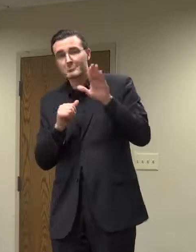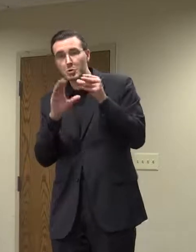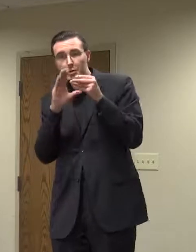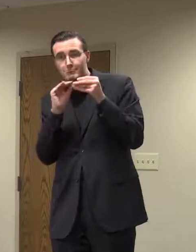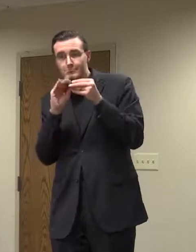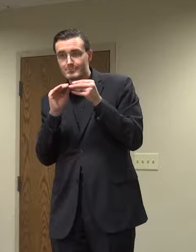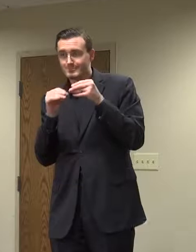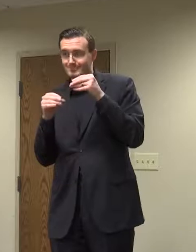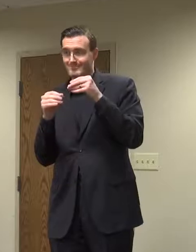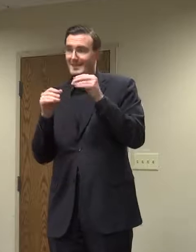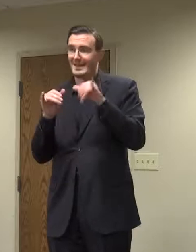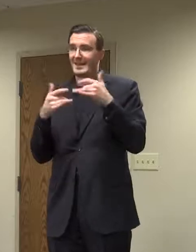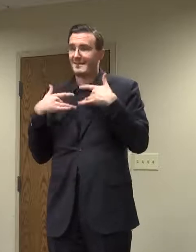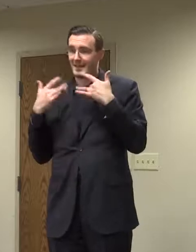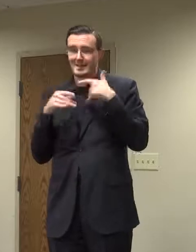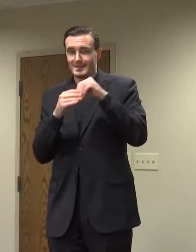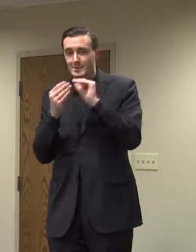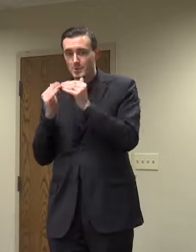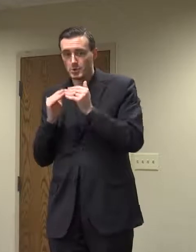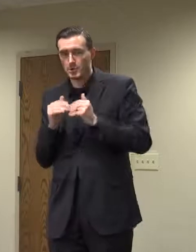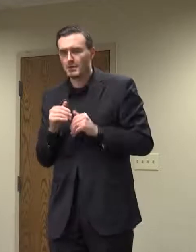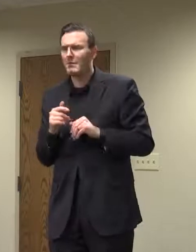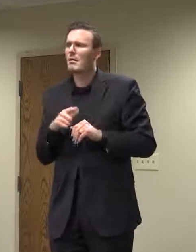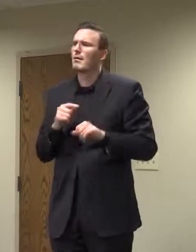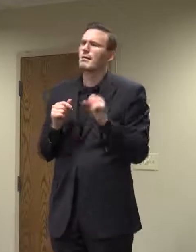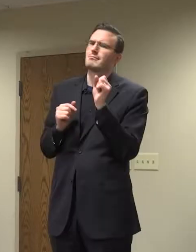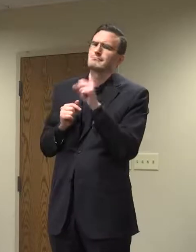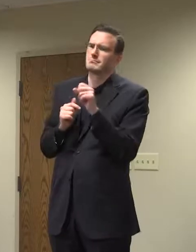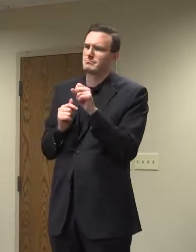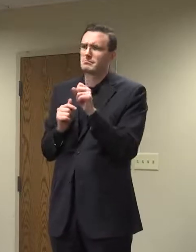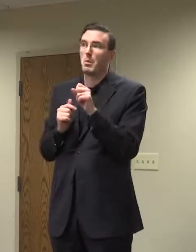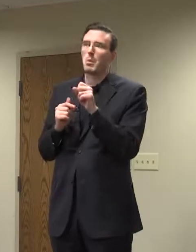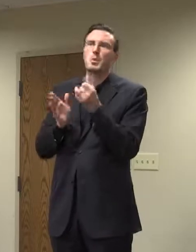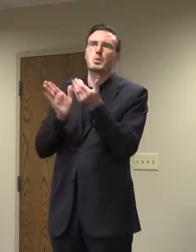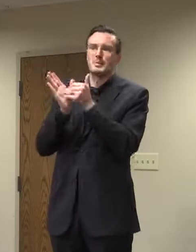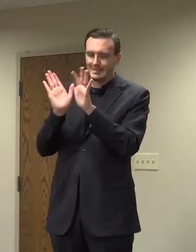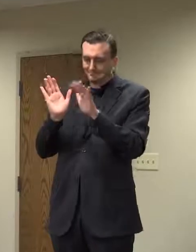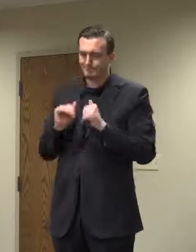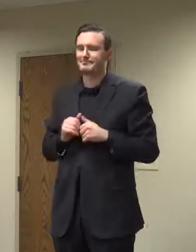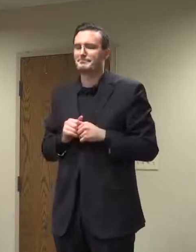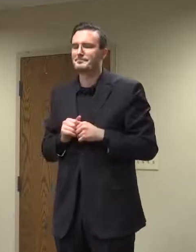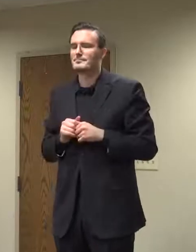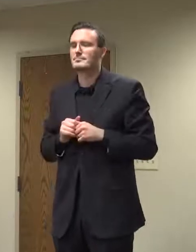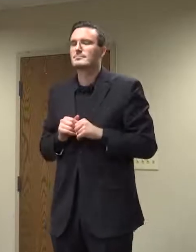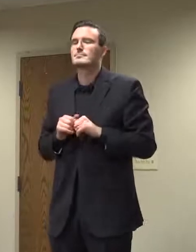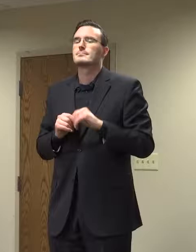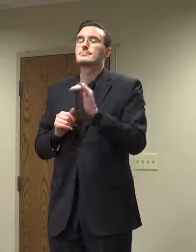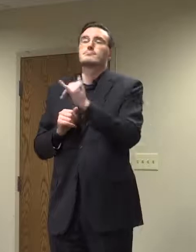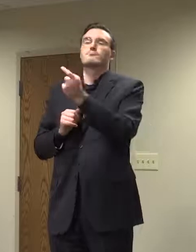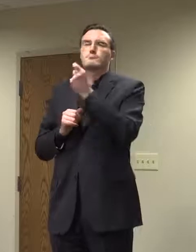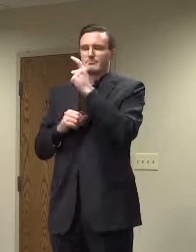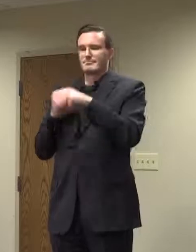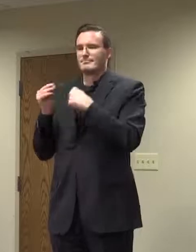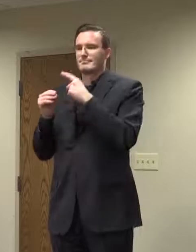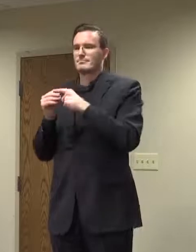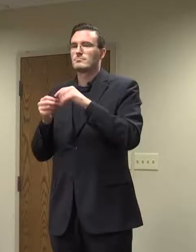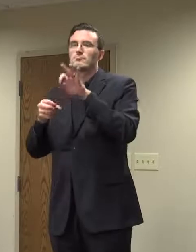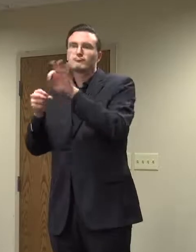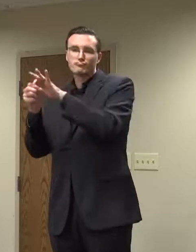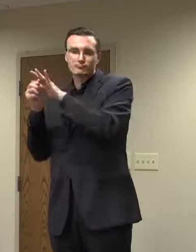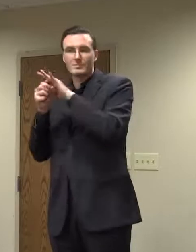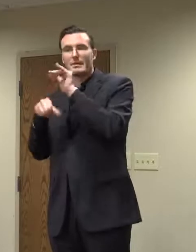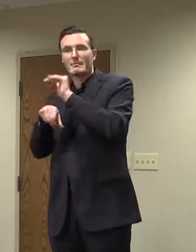say, sorry, the question is regarding election night events and campaign-related